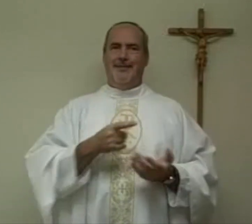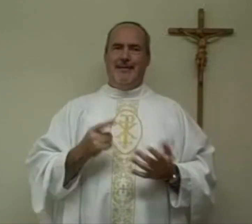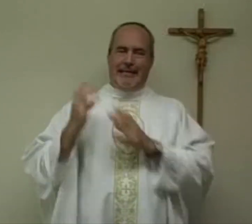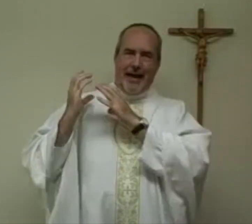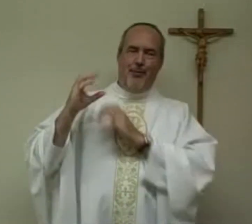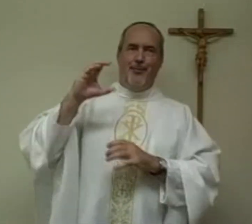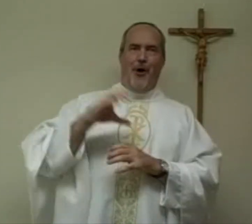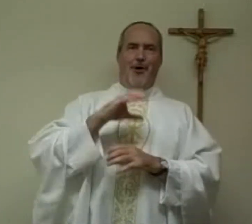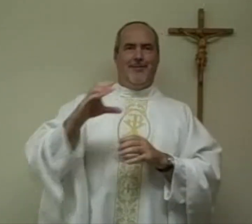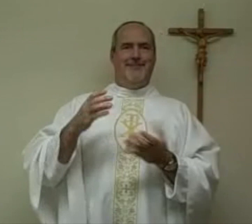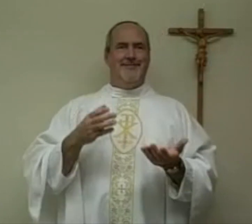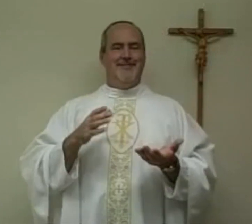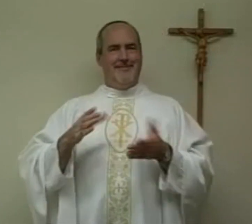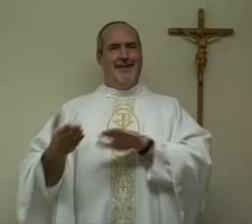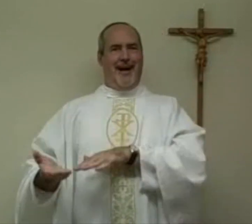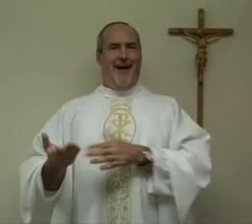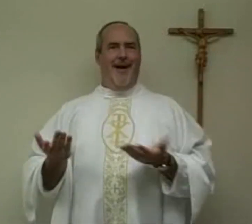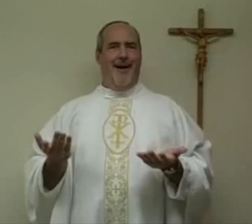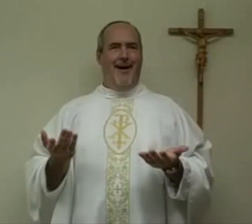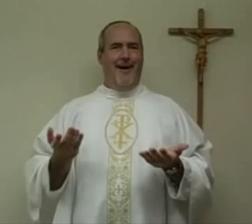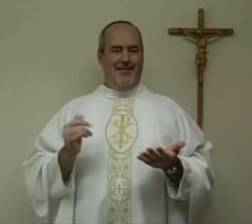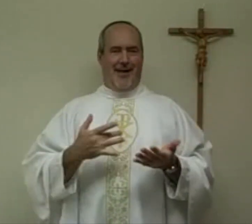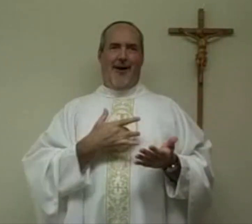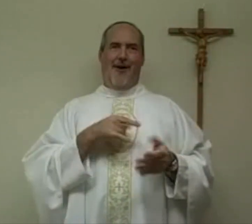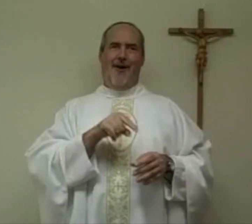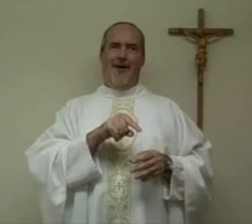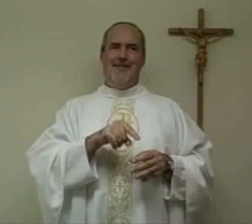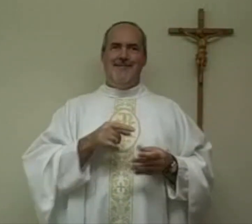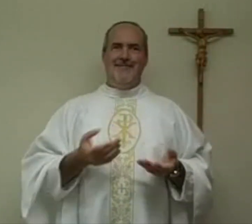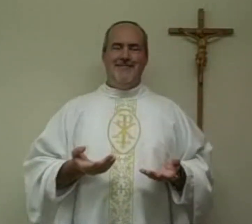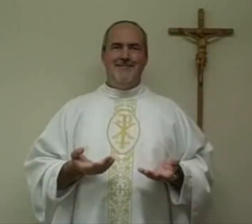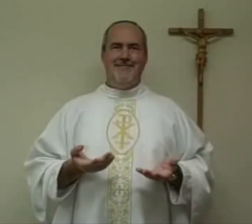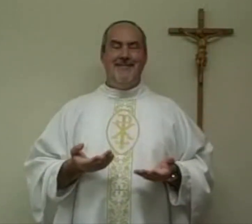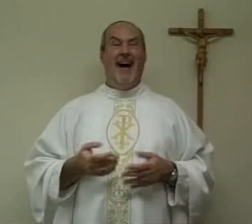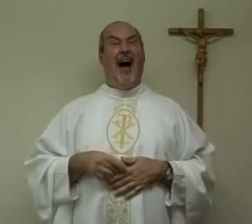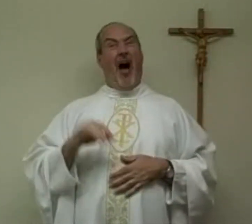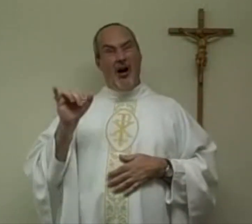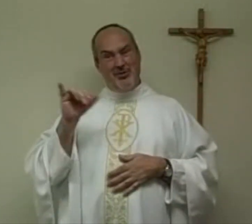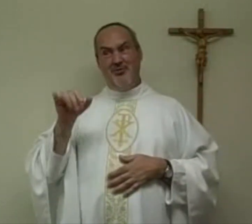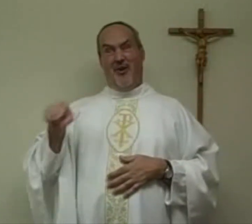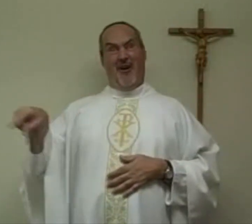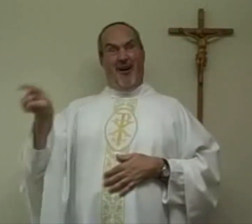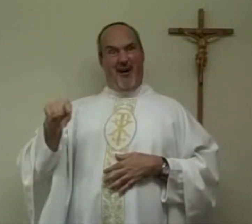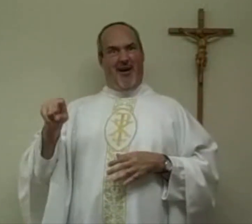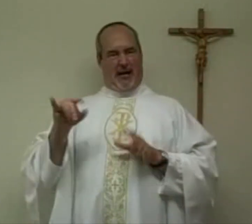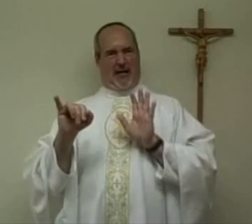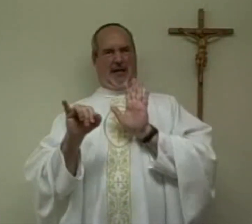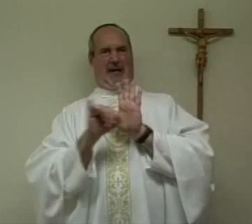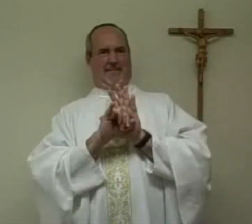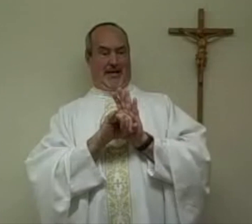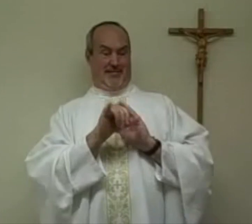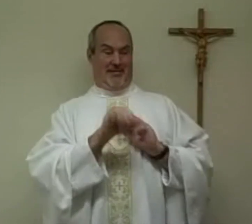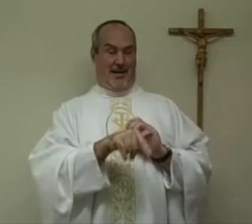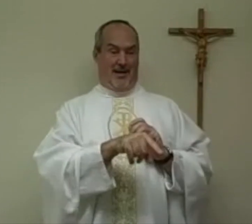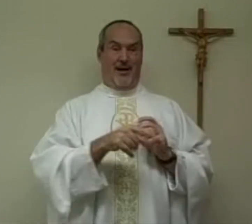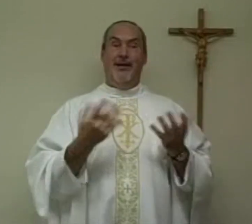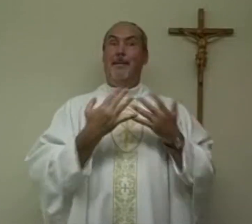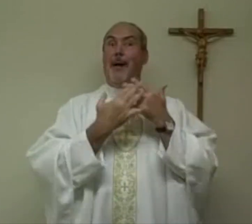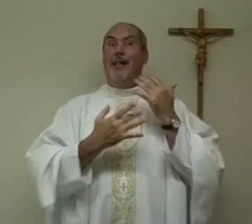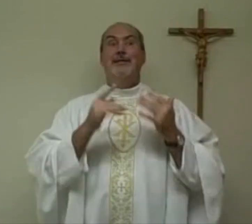flabbergasted, because that's what happened to Jesus when he carried the cross and was crucified. And also,